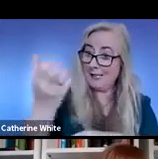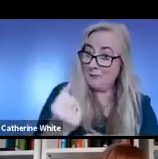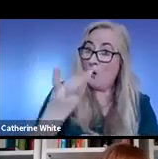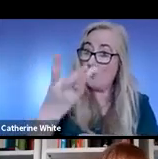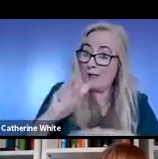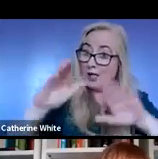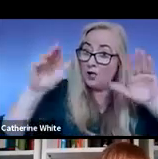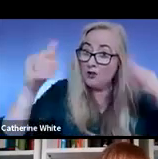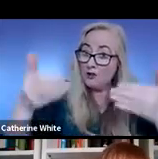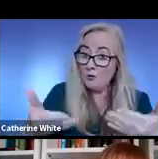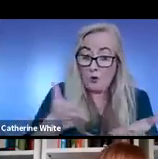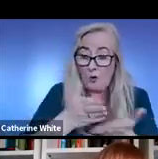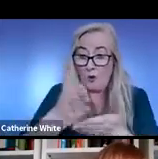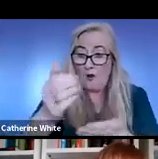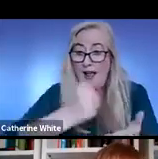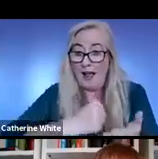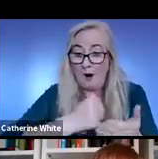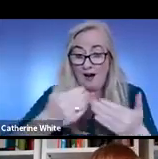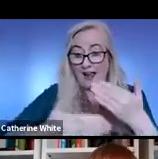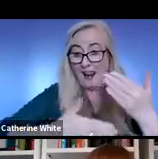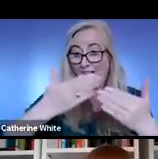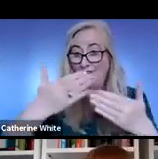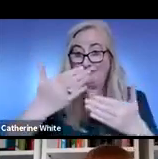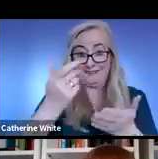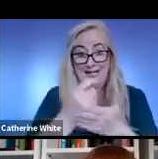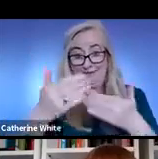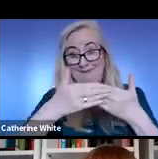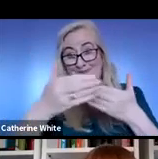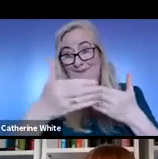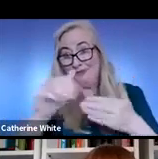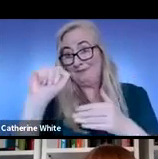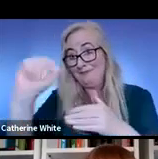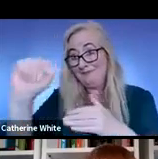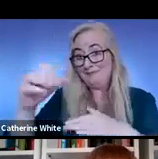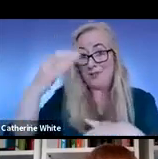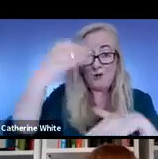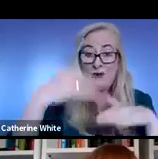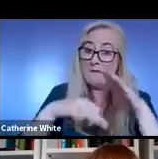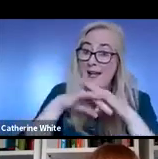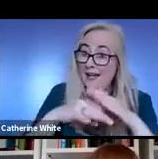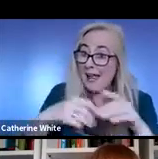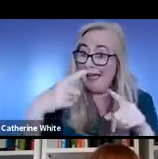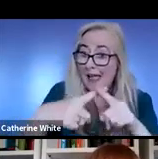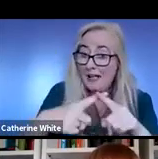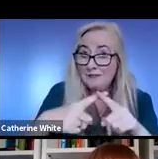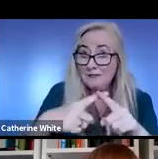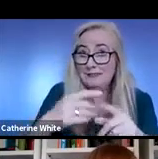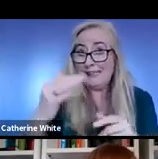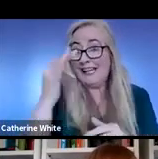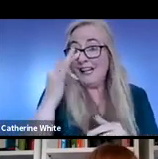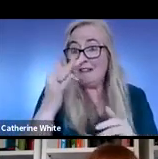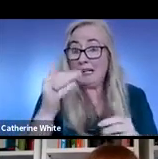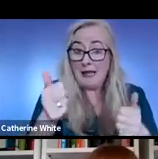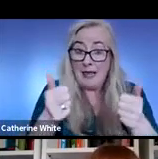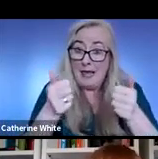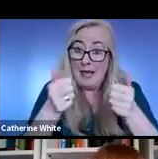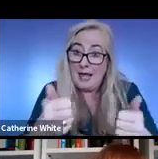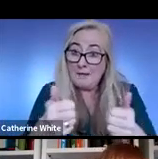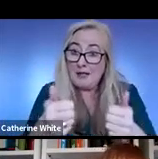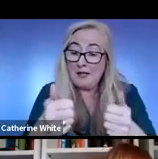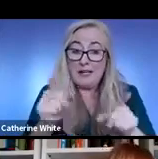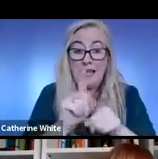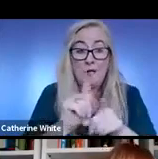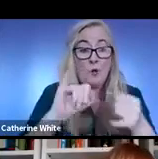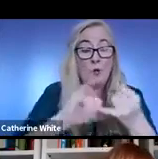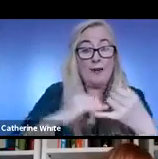within the lifetime of this government. And in terms of, its capacity to support people in caring work